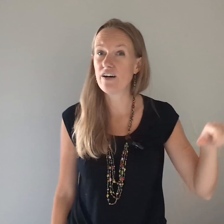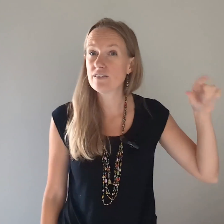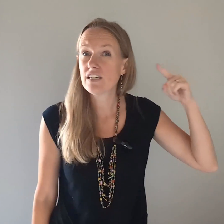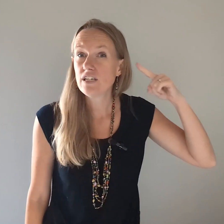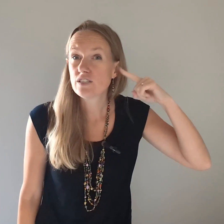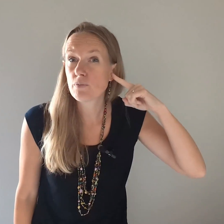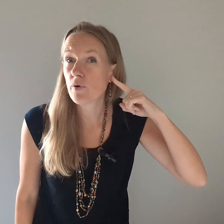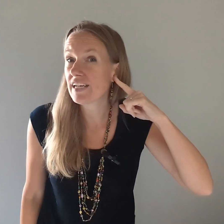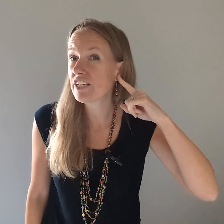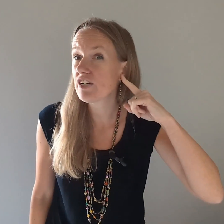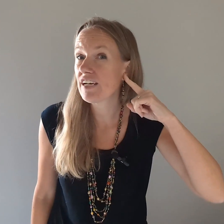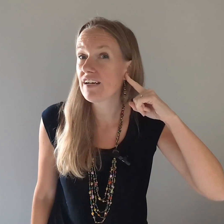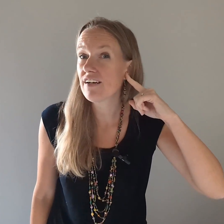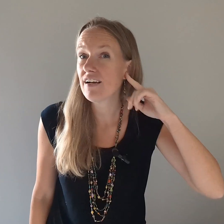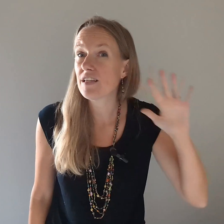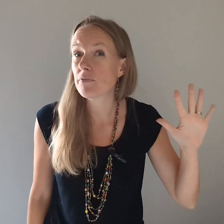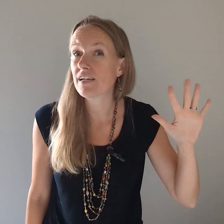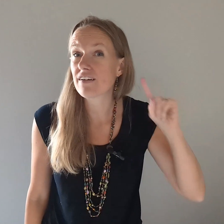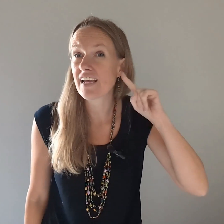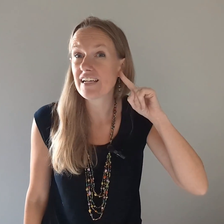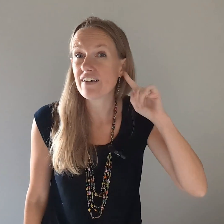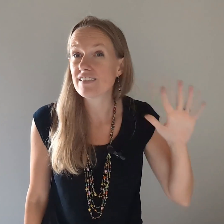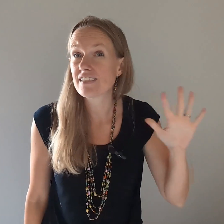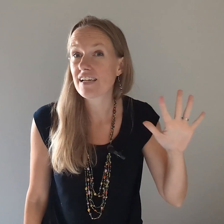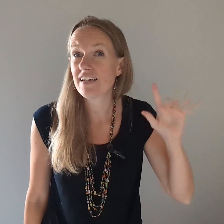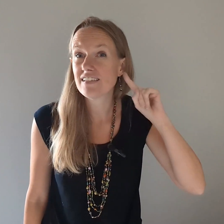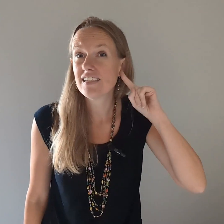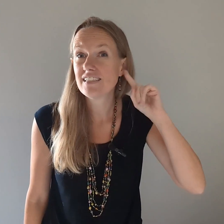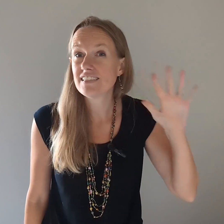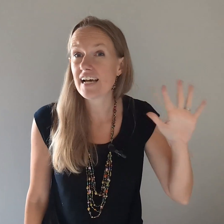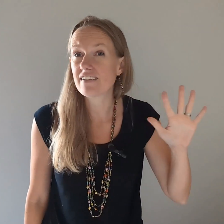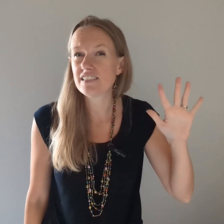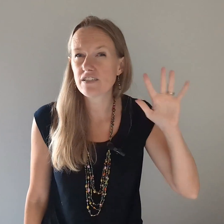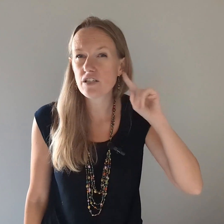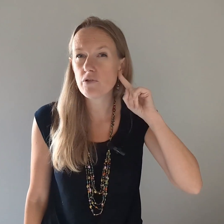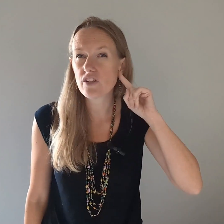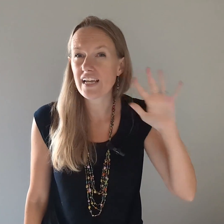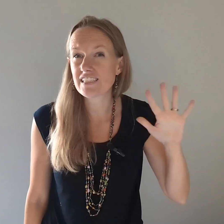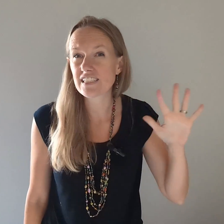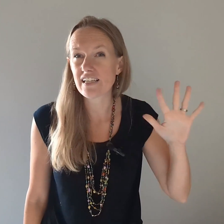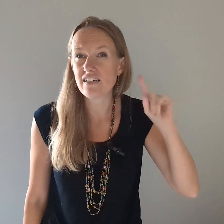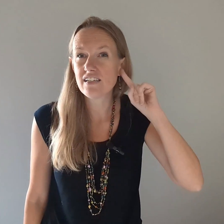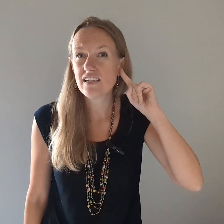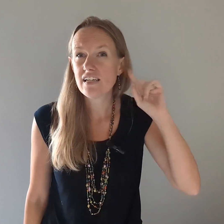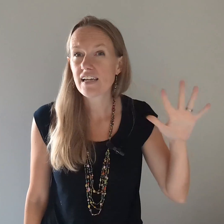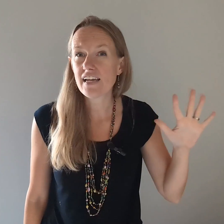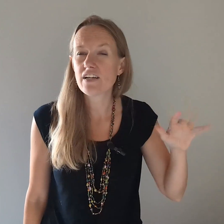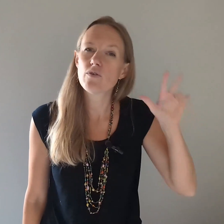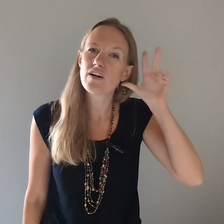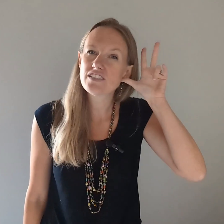sound. So pointing to your ear and then bringing your hand out, okay? Sound. And generally you move your hand just a little, okay? I know we've also